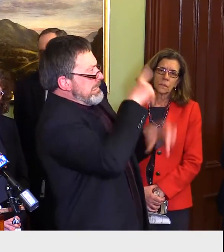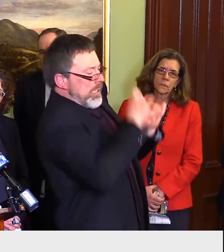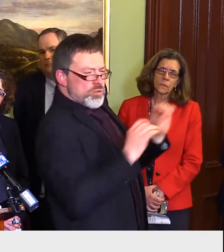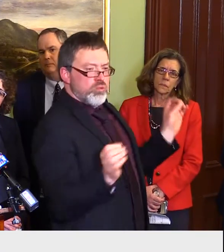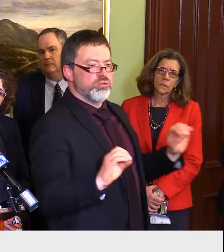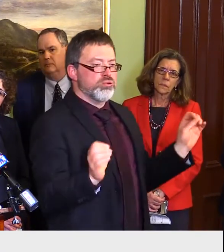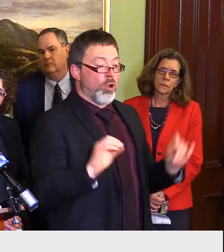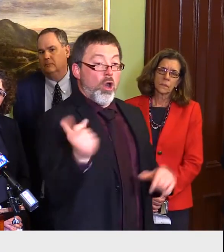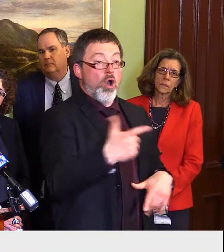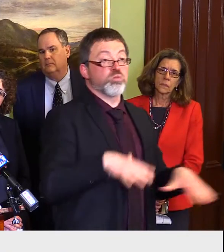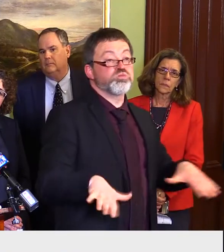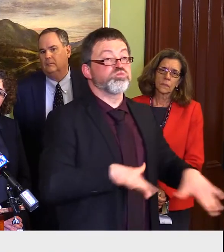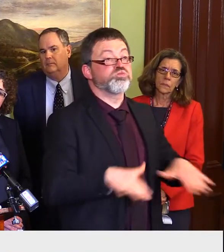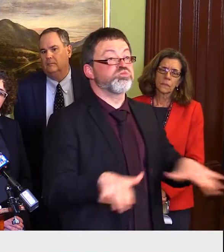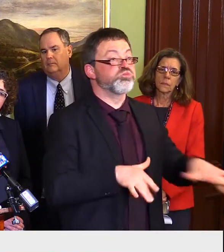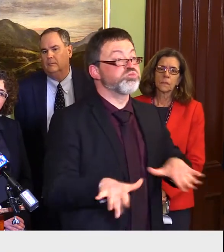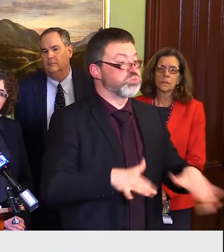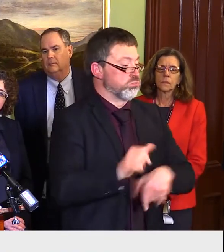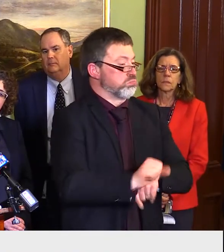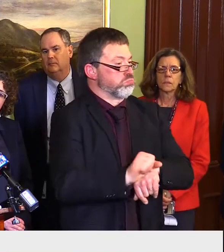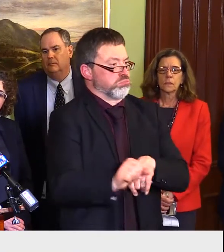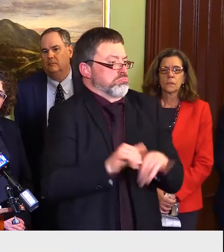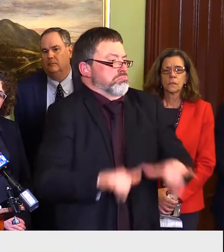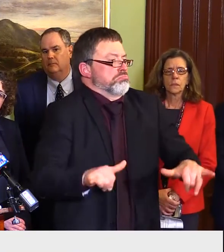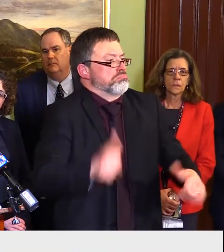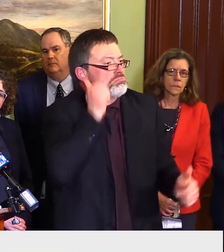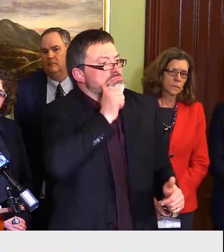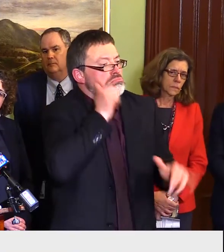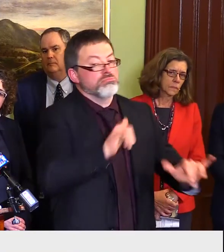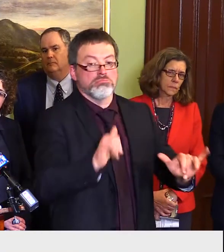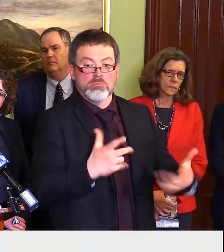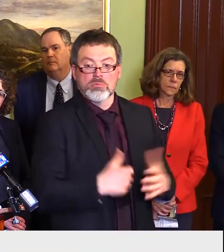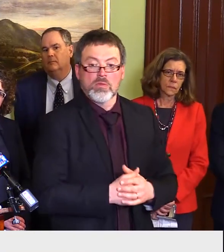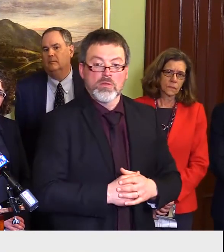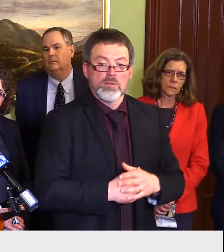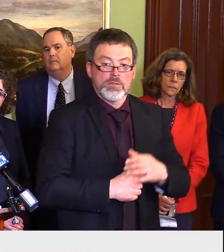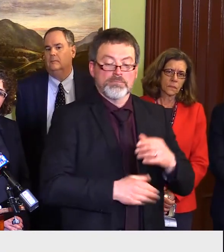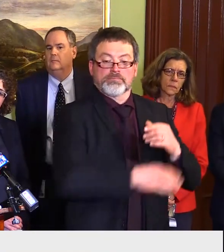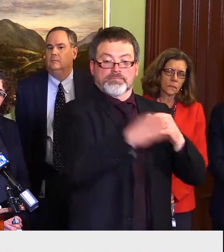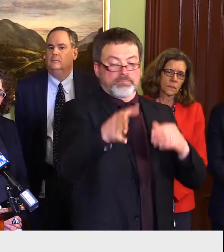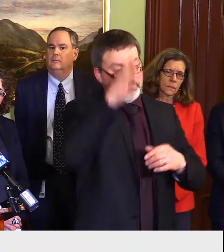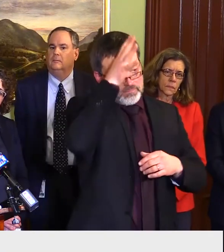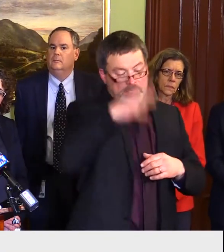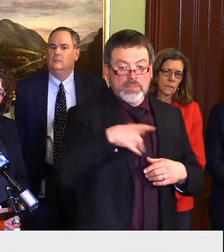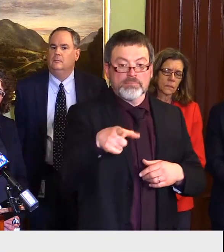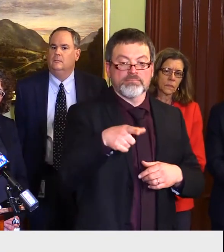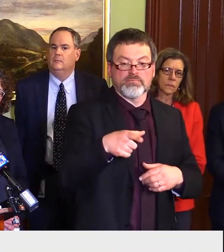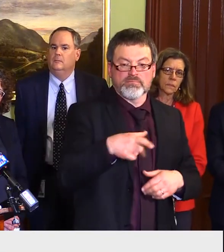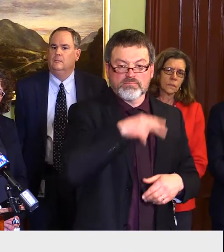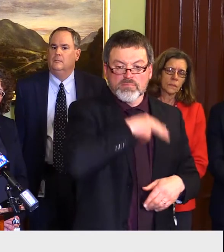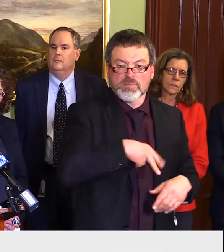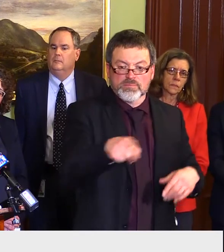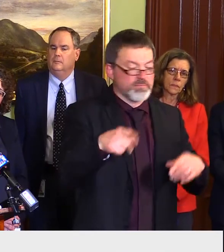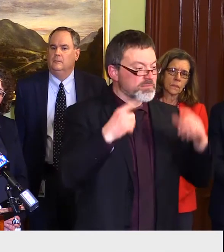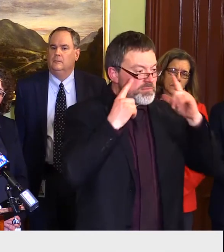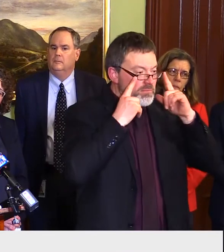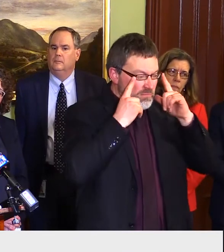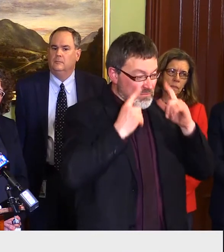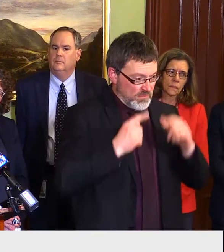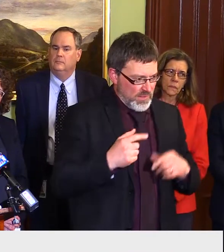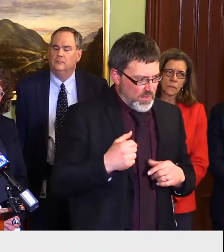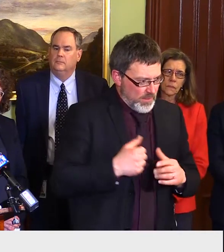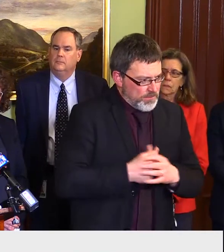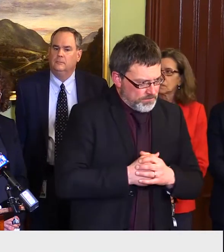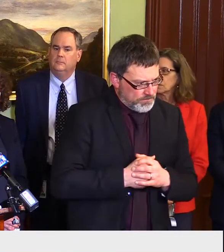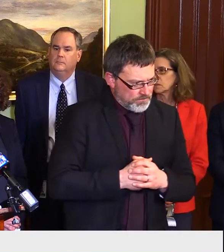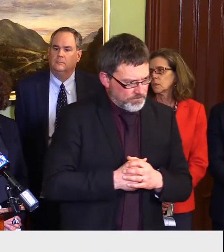for COVID-19. I guess, what's the role of your administration sort of in those talks, and how are you working